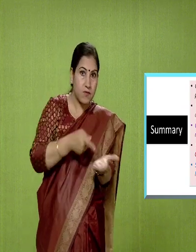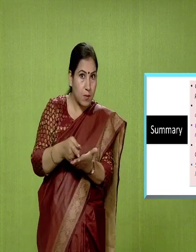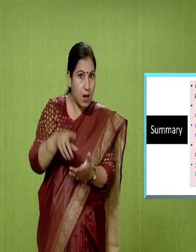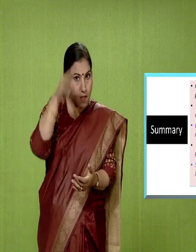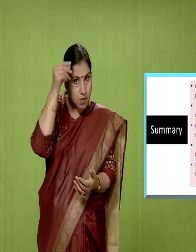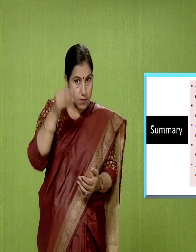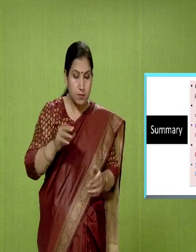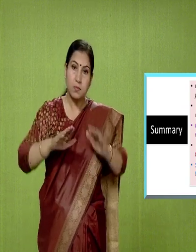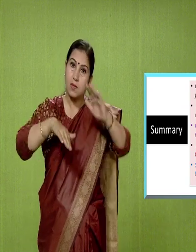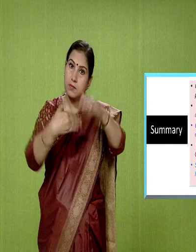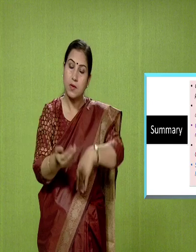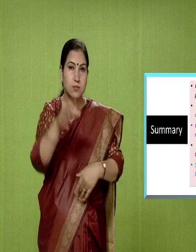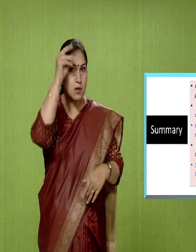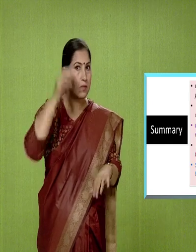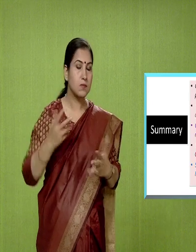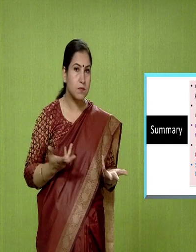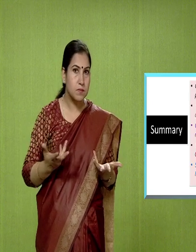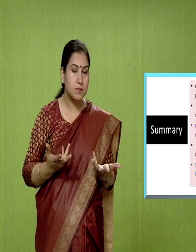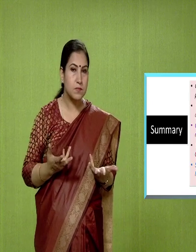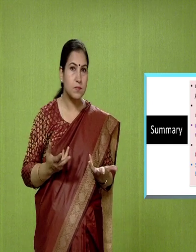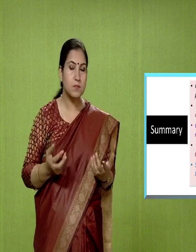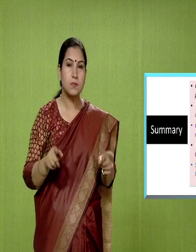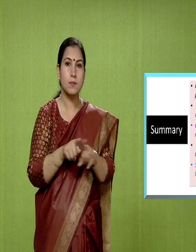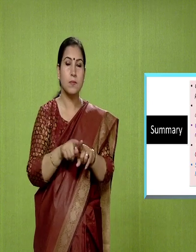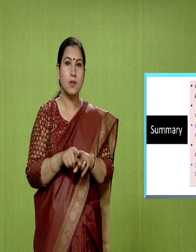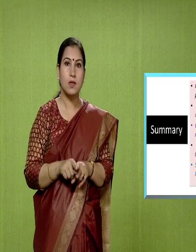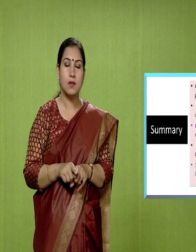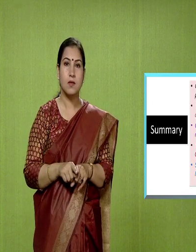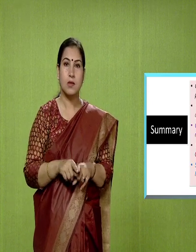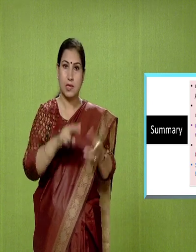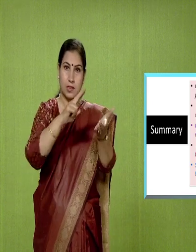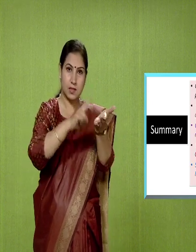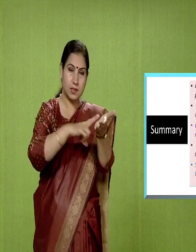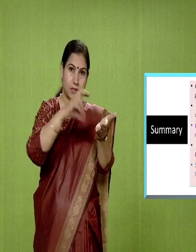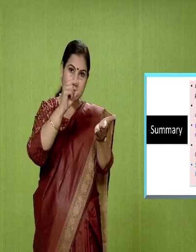After that, we discussed about beginning of the non-cooperation movement